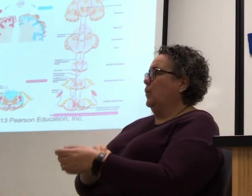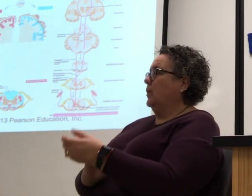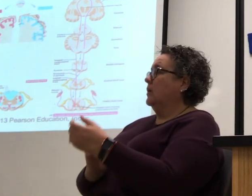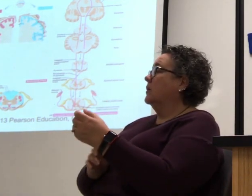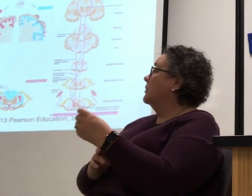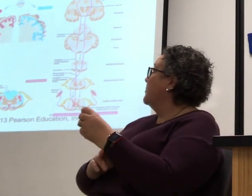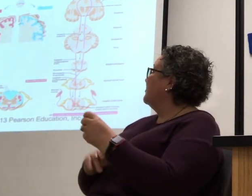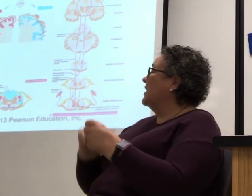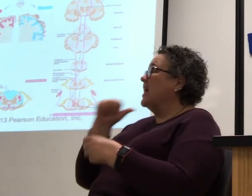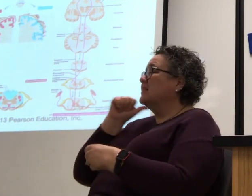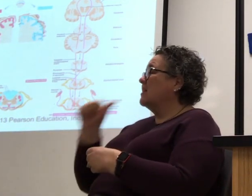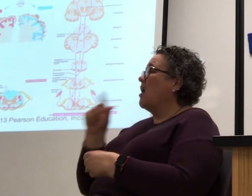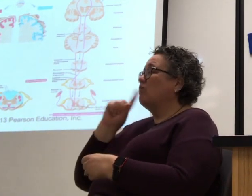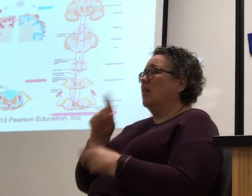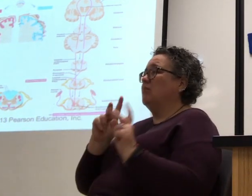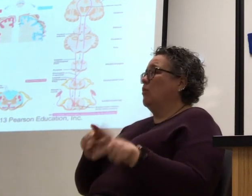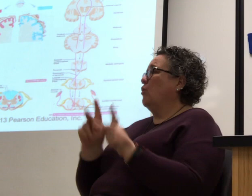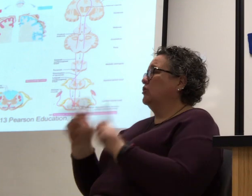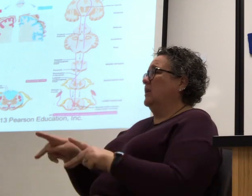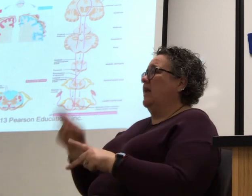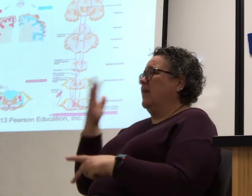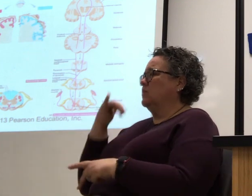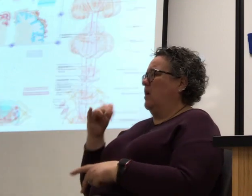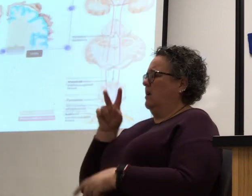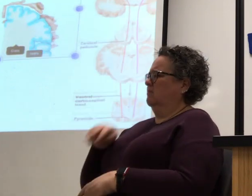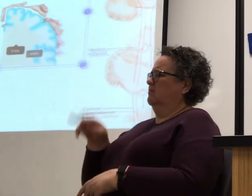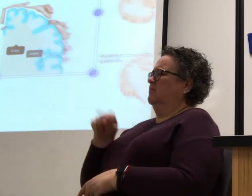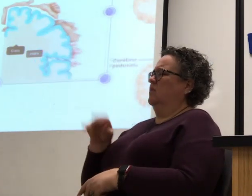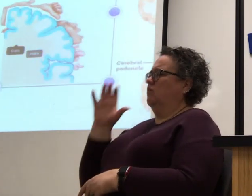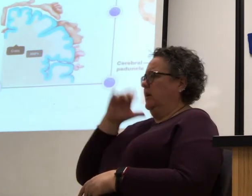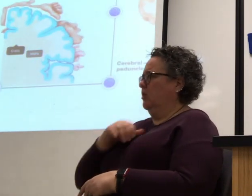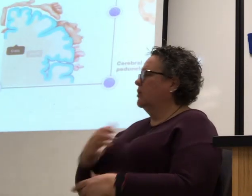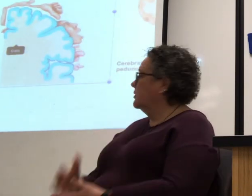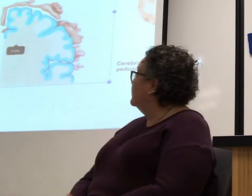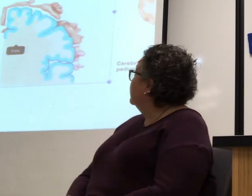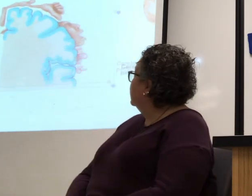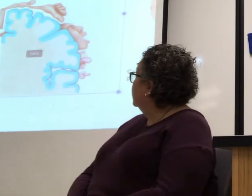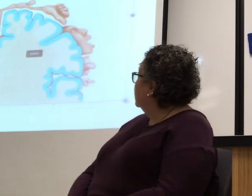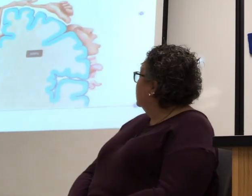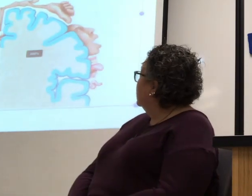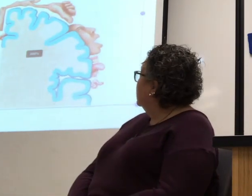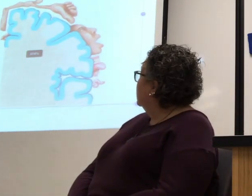And it's disproportionate. That's why it looks kind of funny.